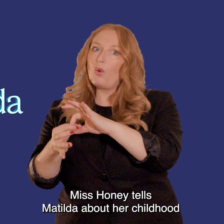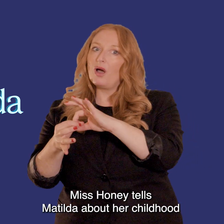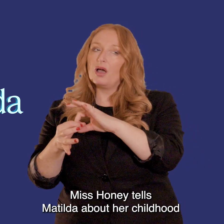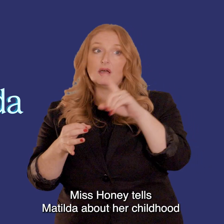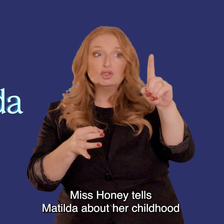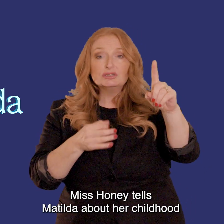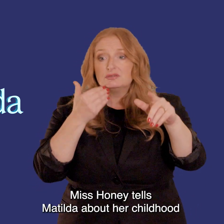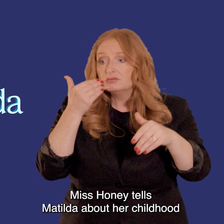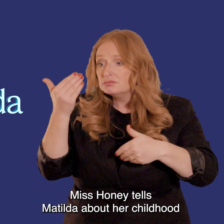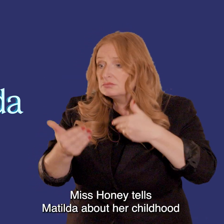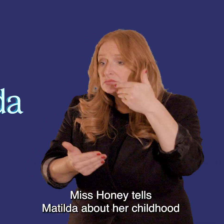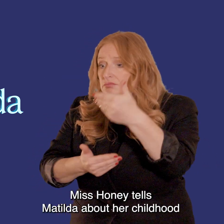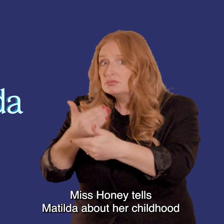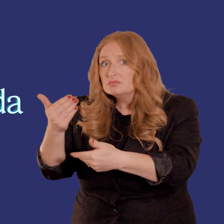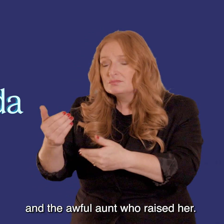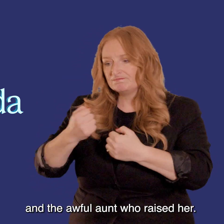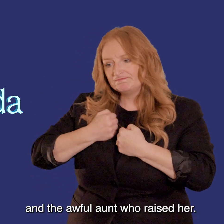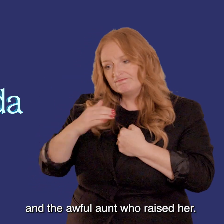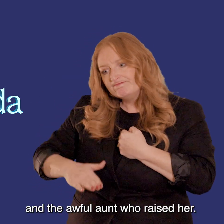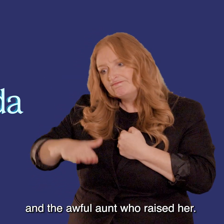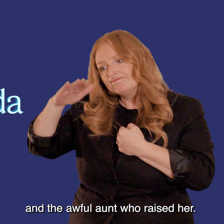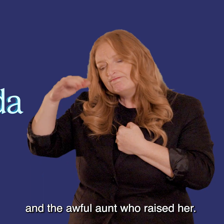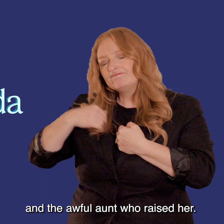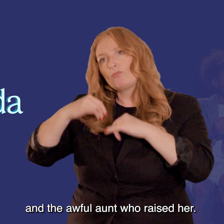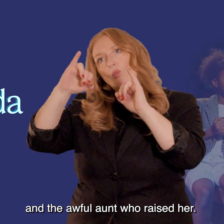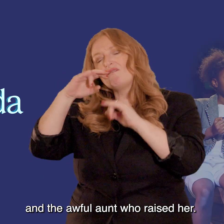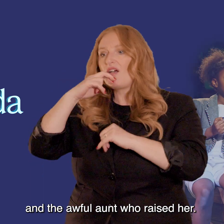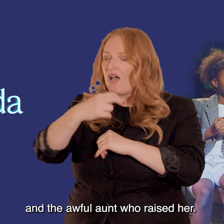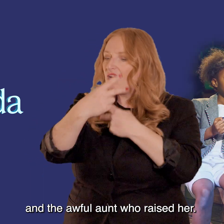Matilda about her childhood and the awful aunt who raised her.